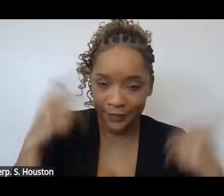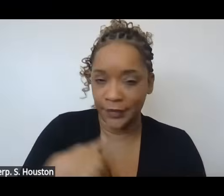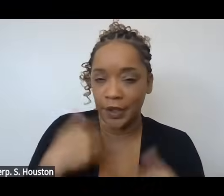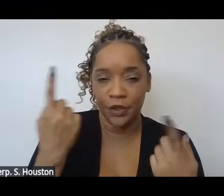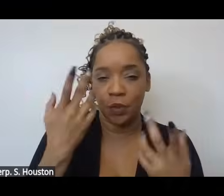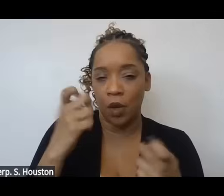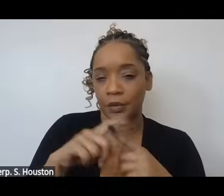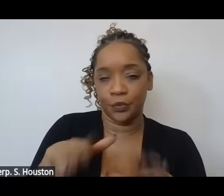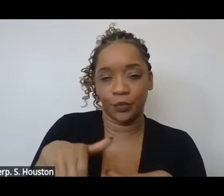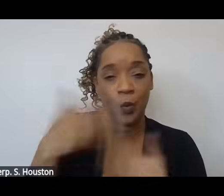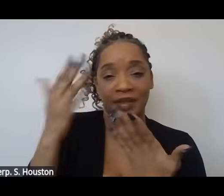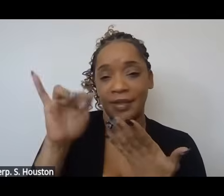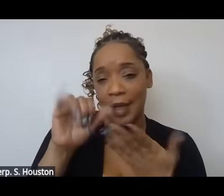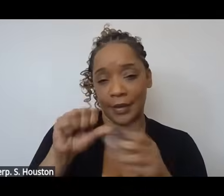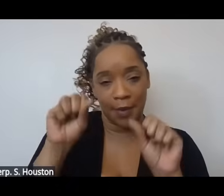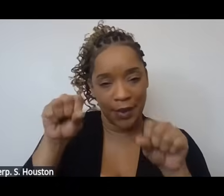concern.